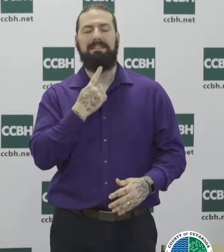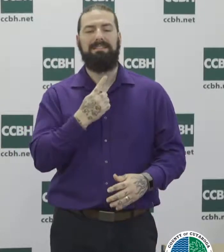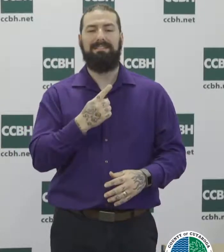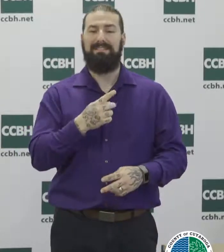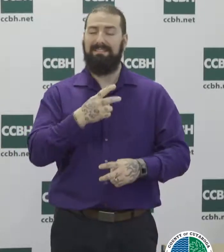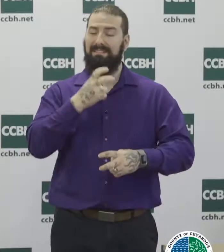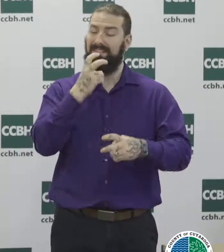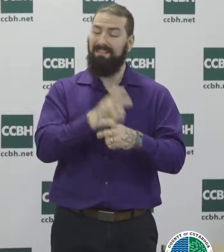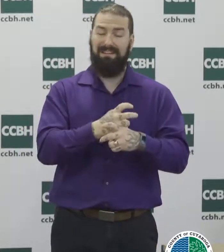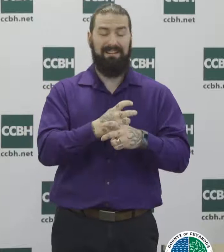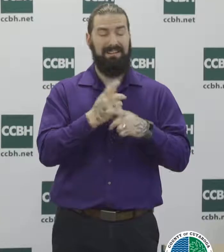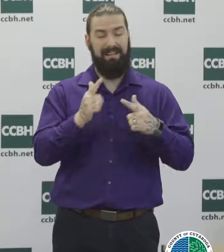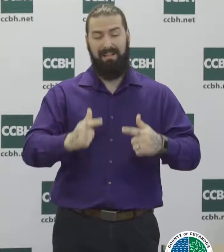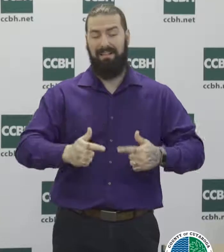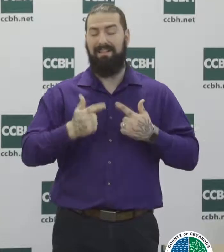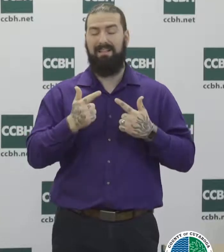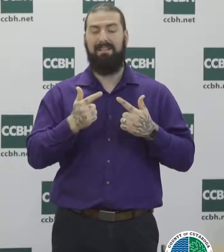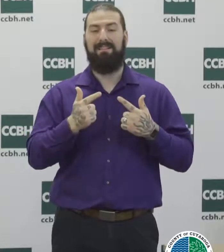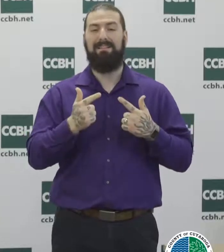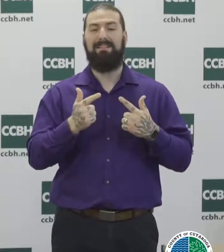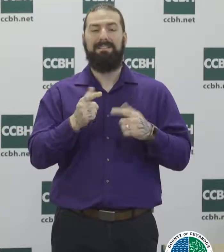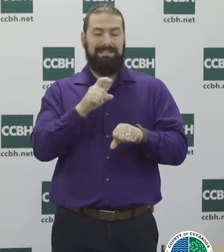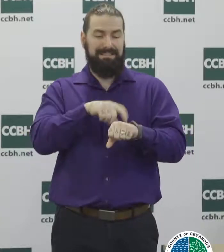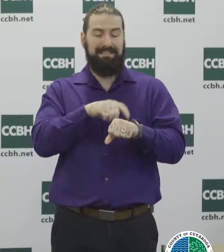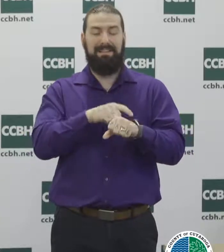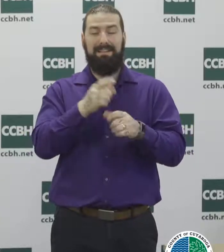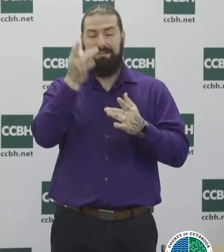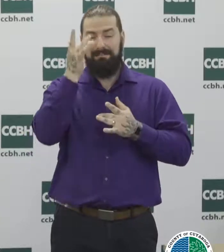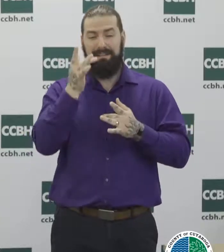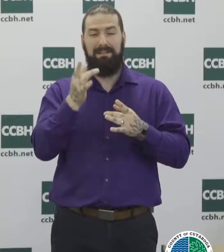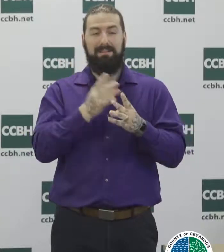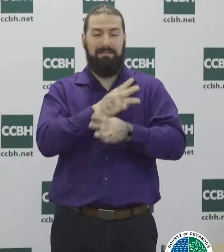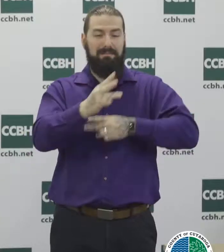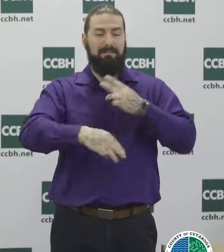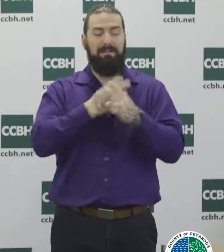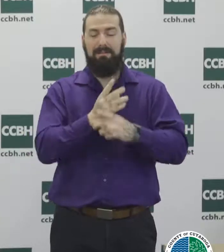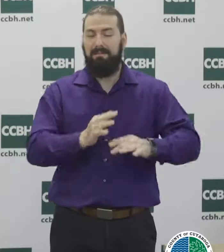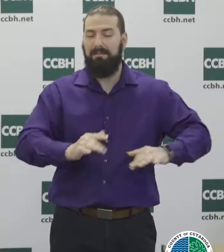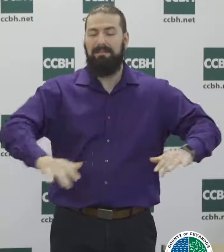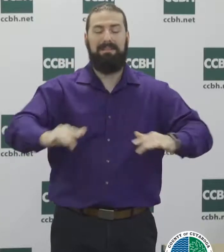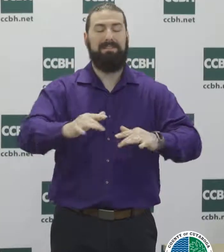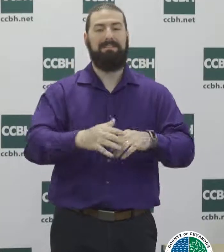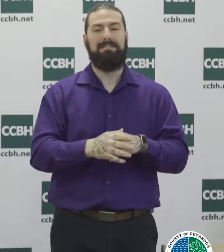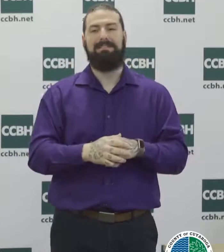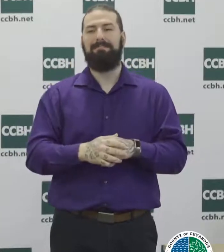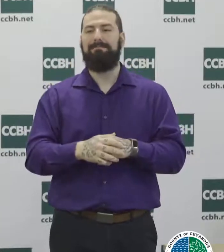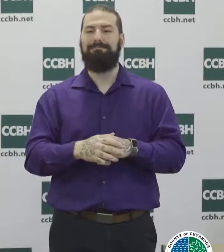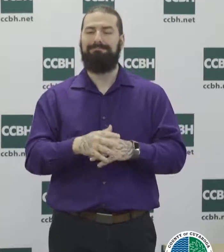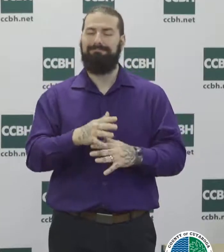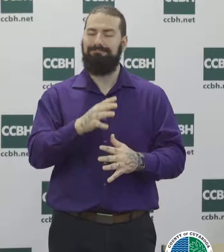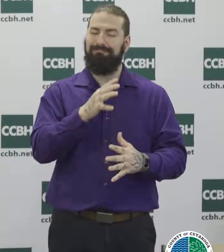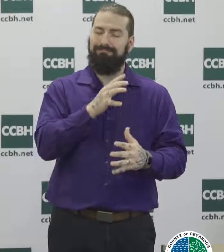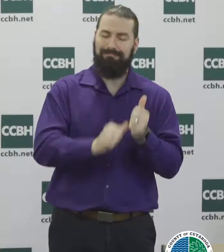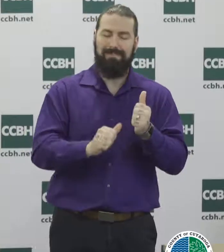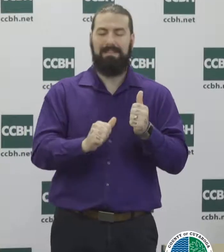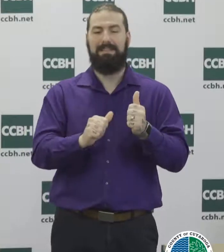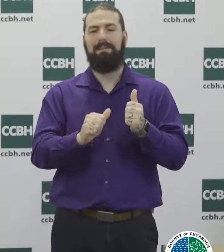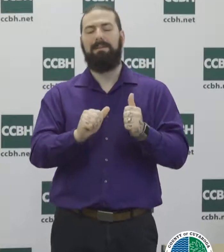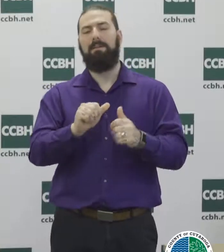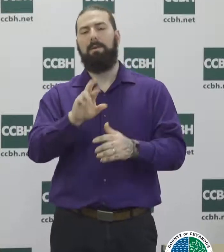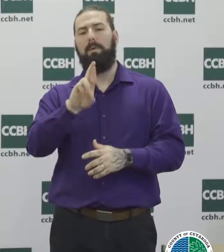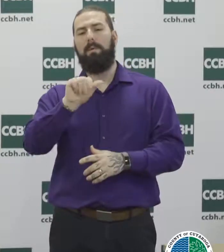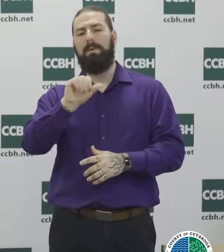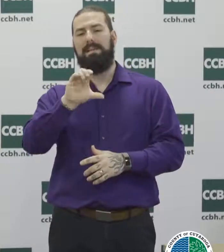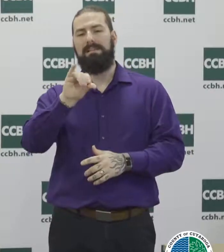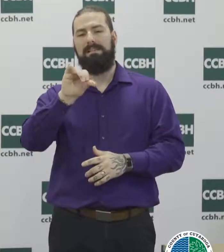living through a global pandemic and living through the viciousness of racism at the same time.